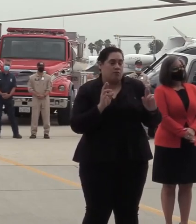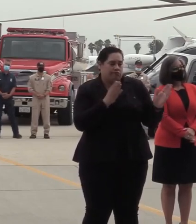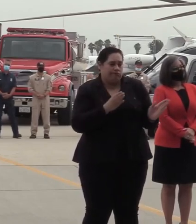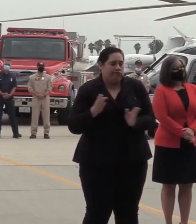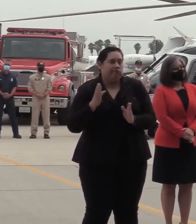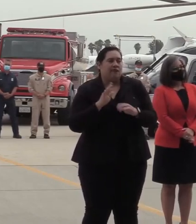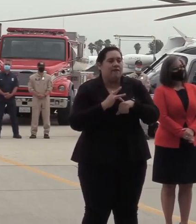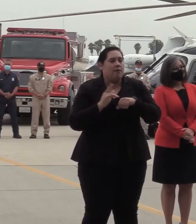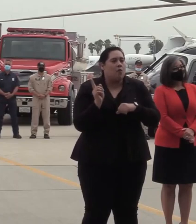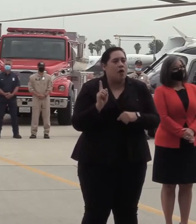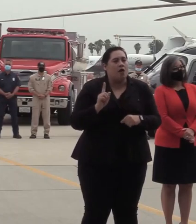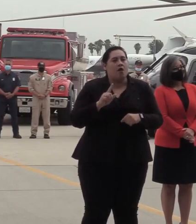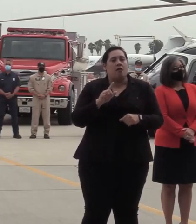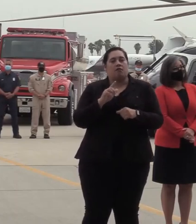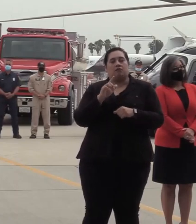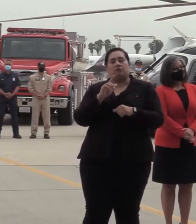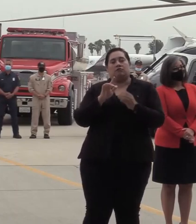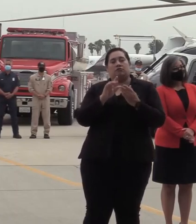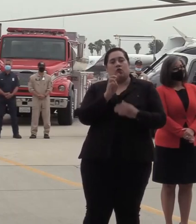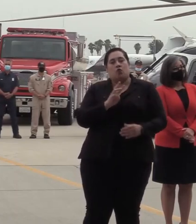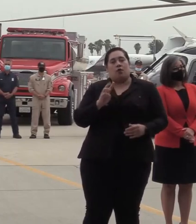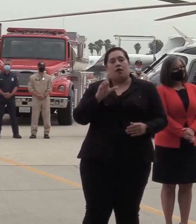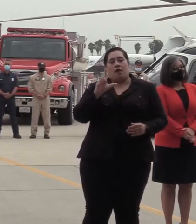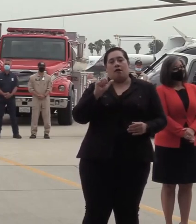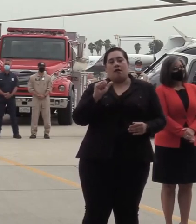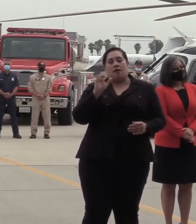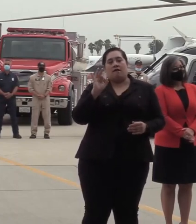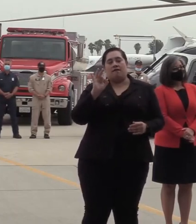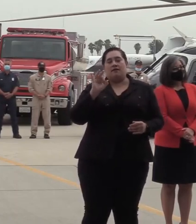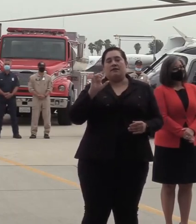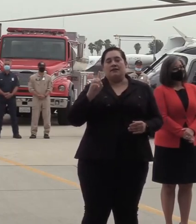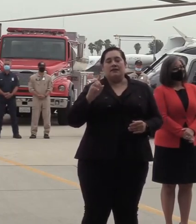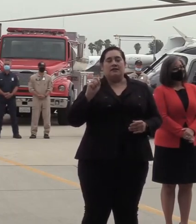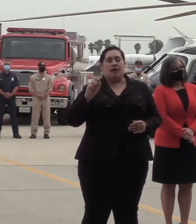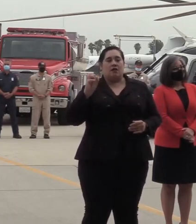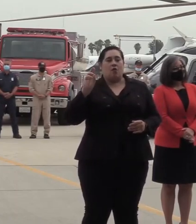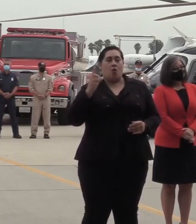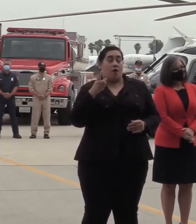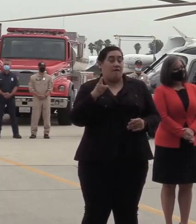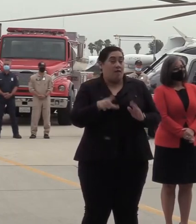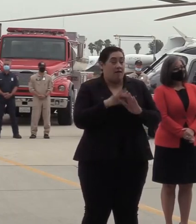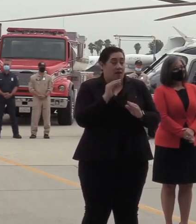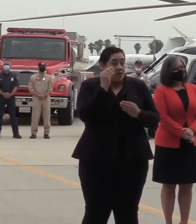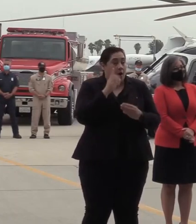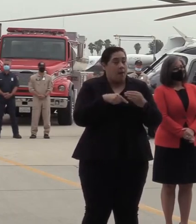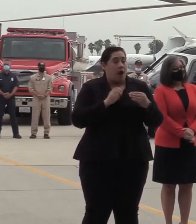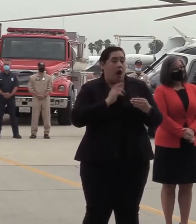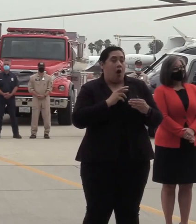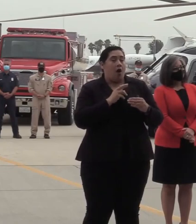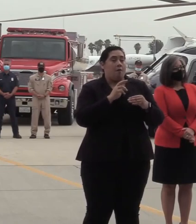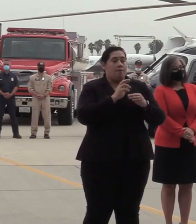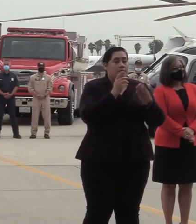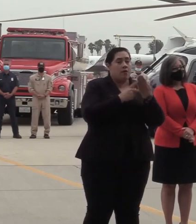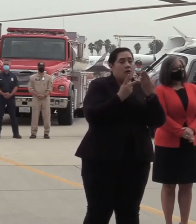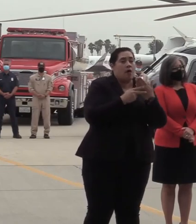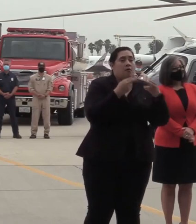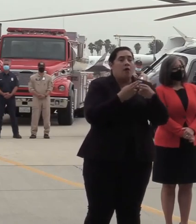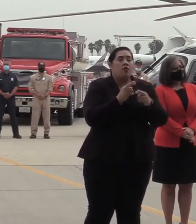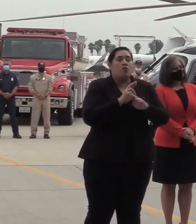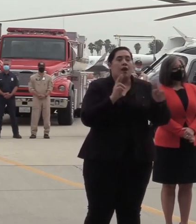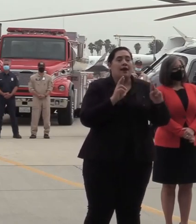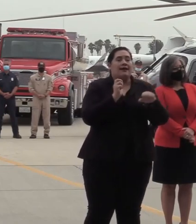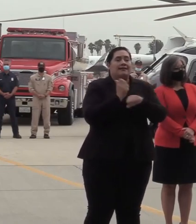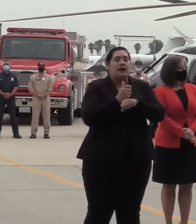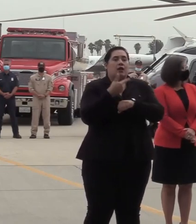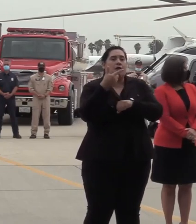available online at LAFD.org. There you'll find information about our Ready, Set, Go evacuation program, our brush clearance